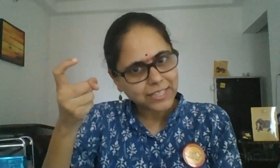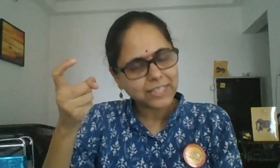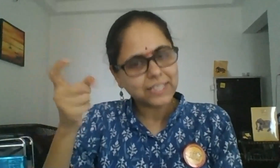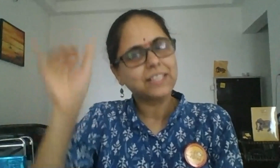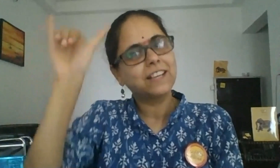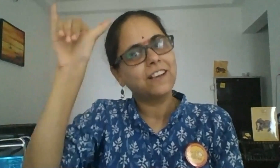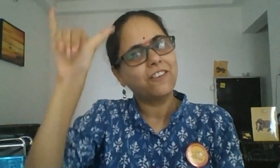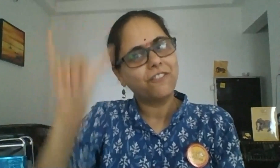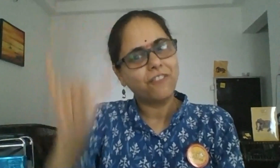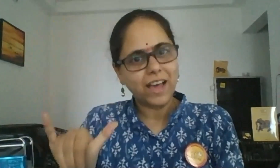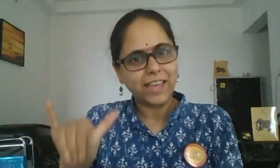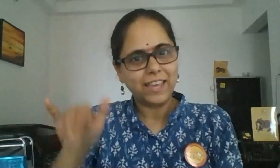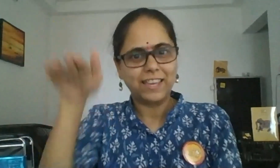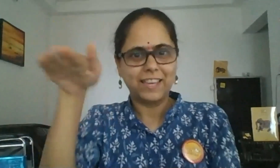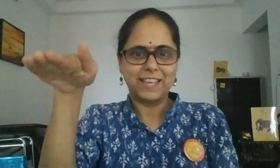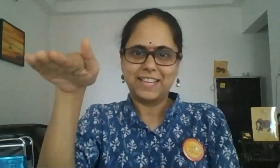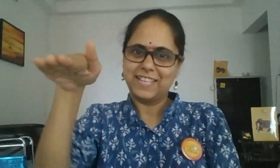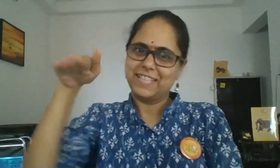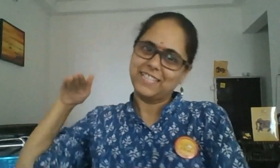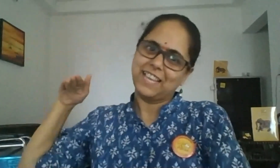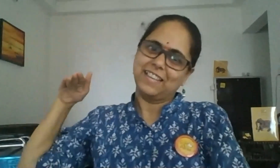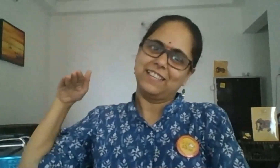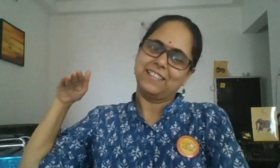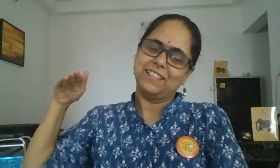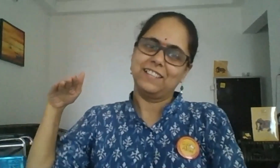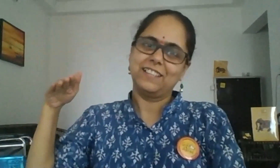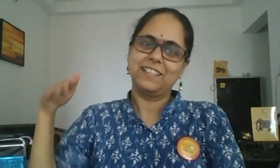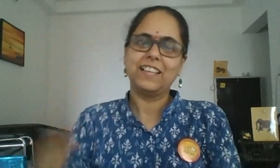X, Y, Z.